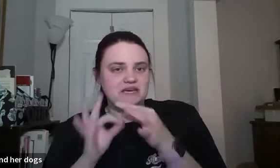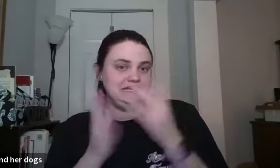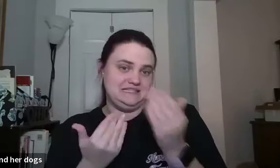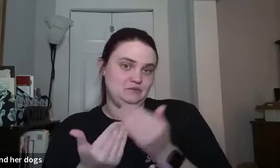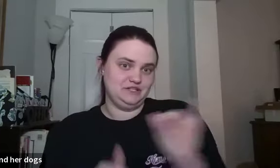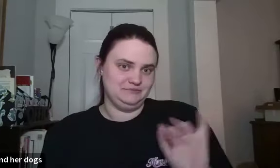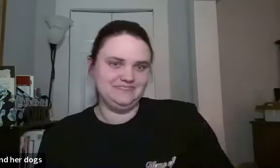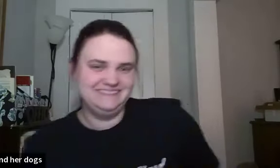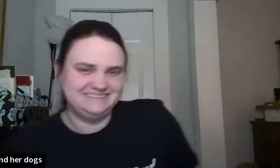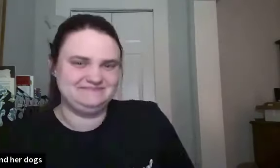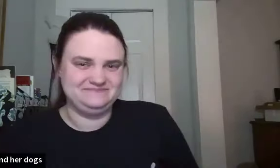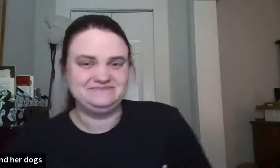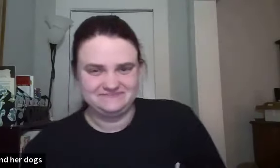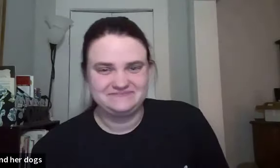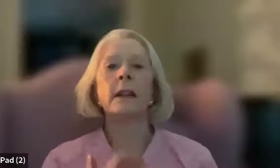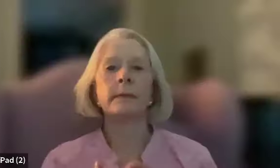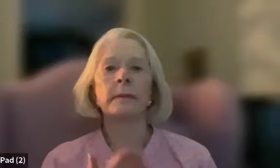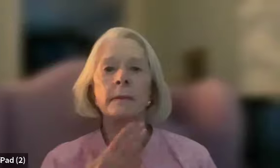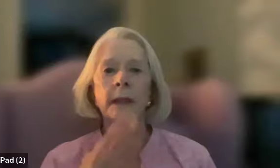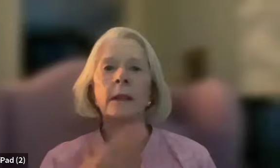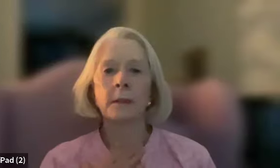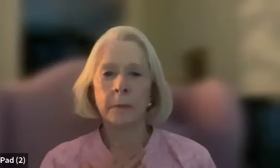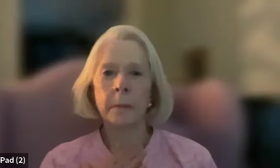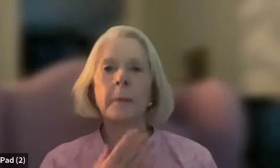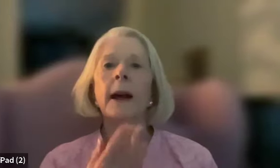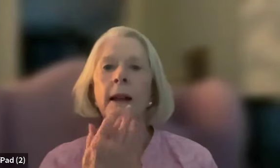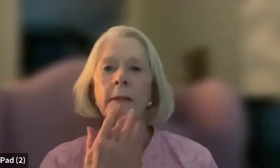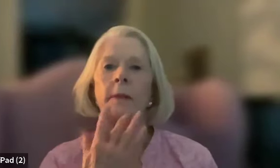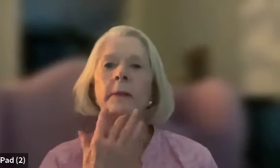an easy one too. Okay. Mhm.